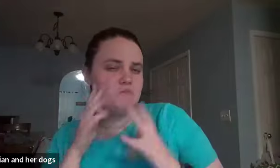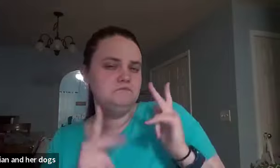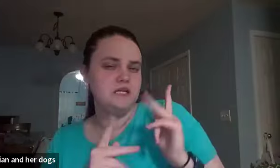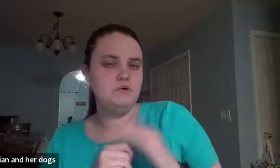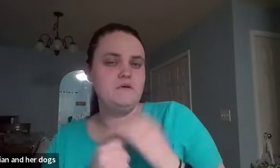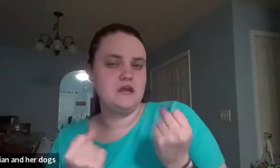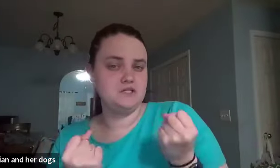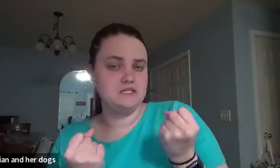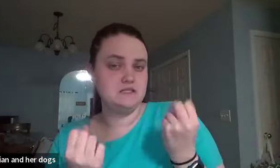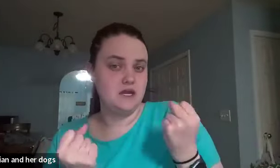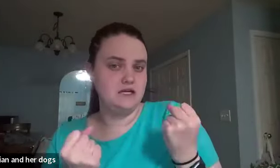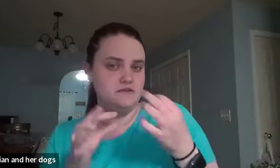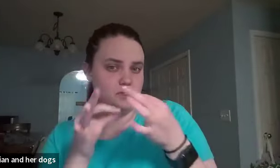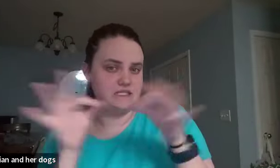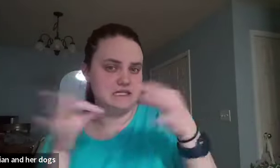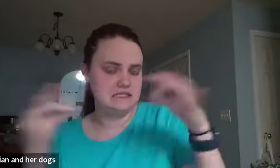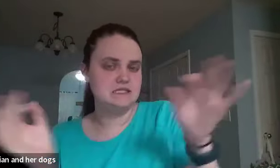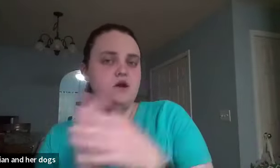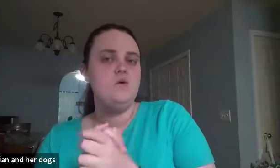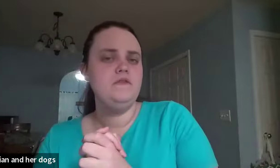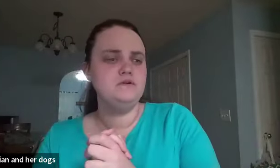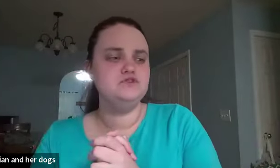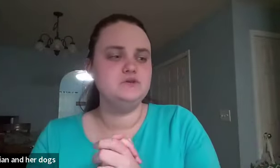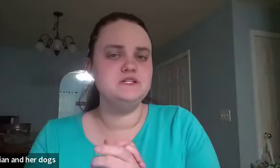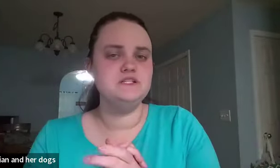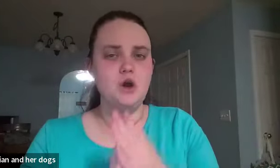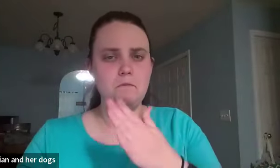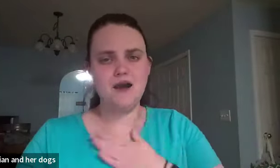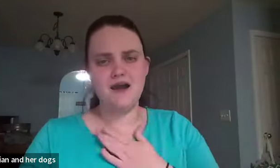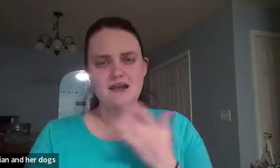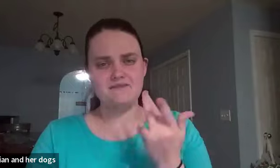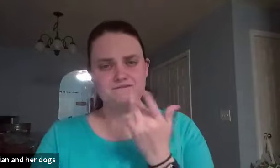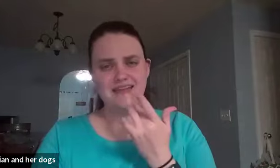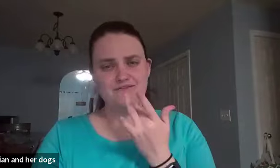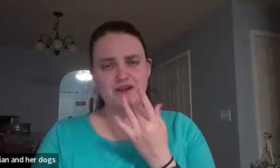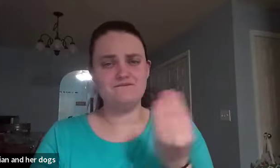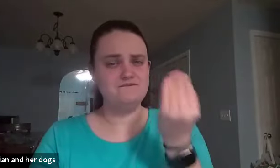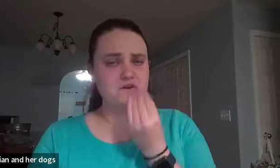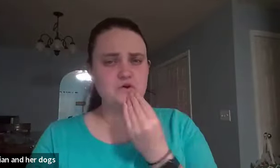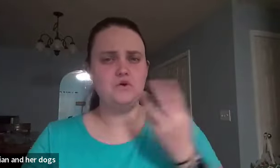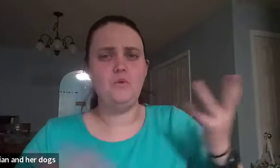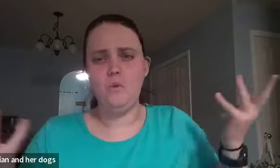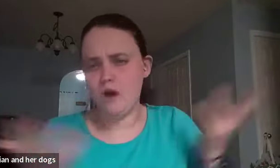Some people, when they are signing their sentences, what they'll do is they'll go, my favorite food,